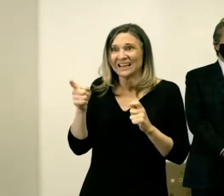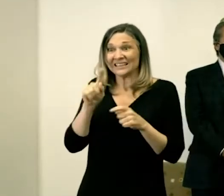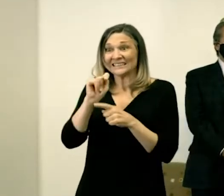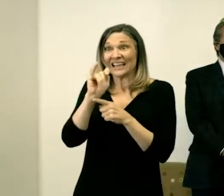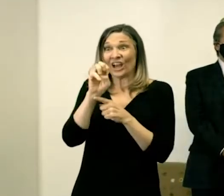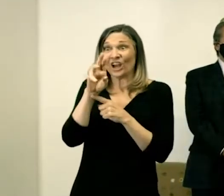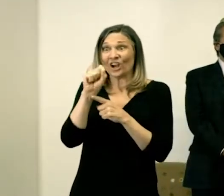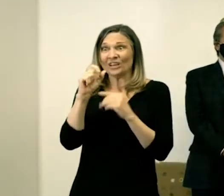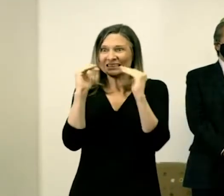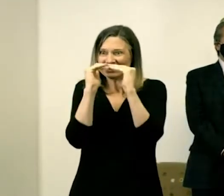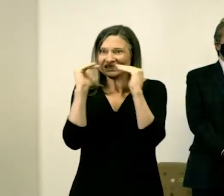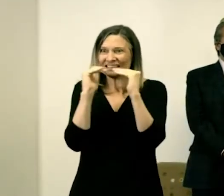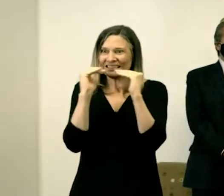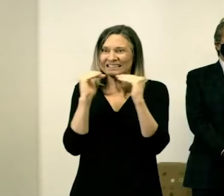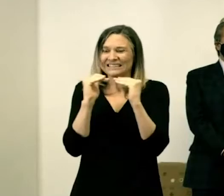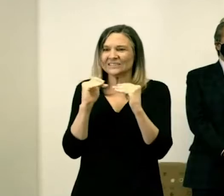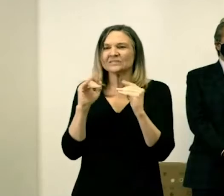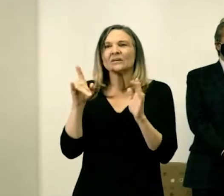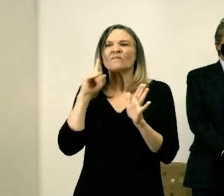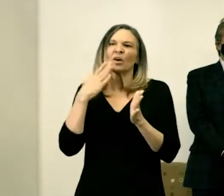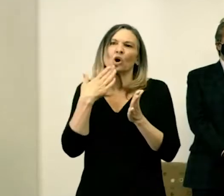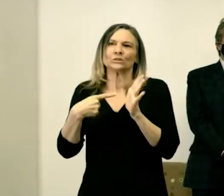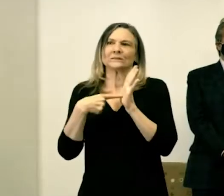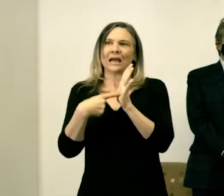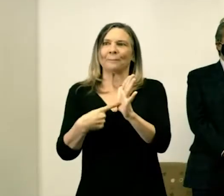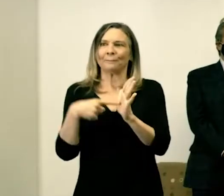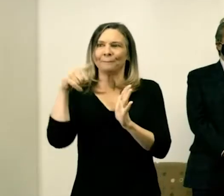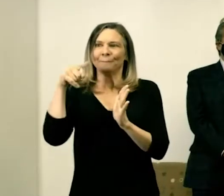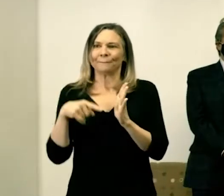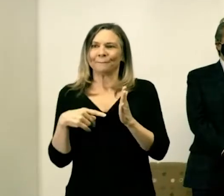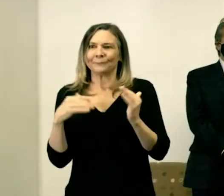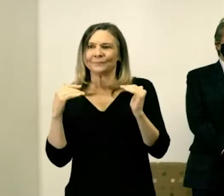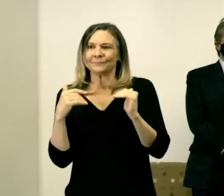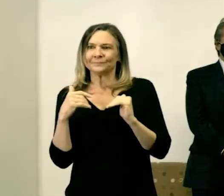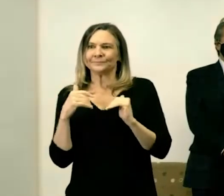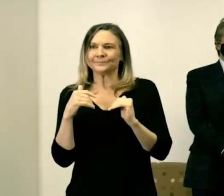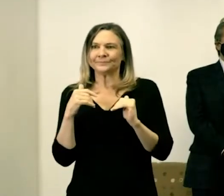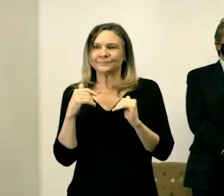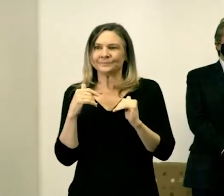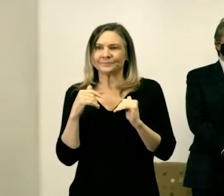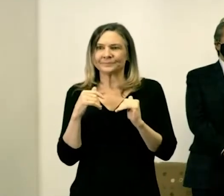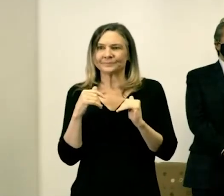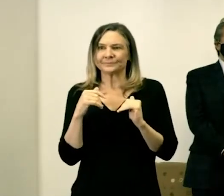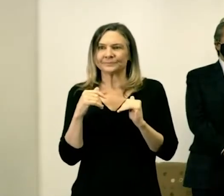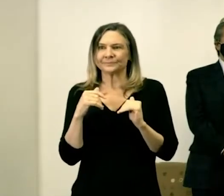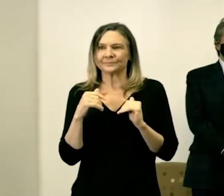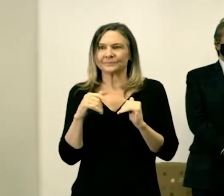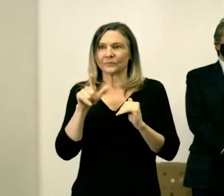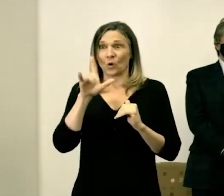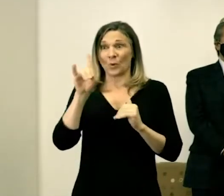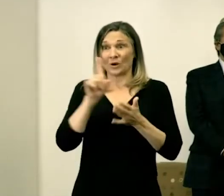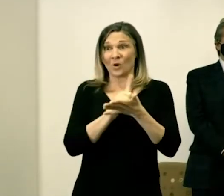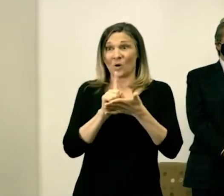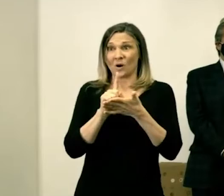perfect example of that. Those came about 28 weeks ago. They didn't come in the beginning. So it's all part of the